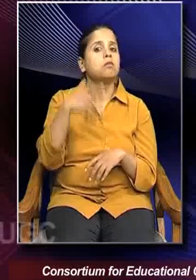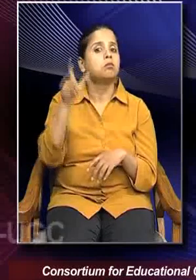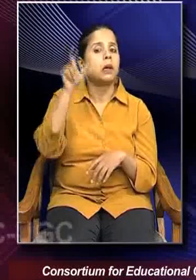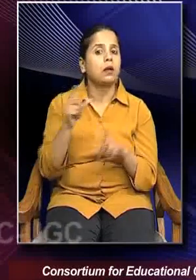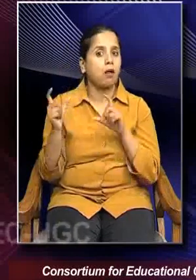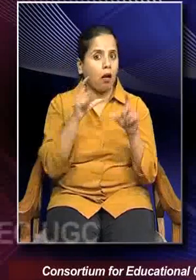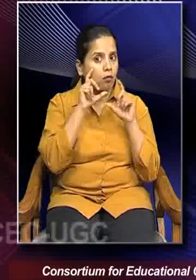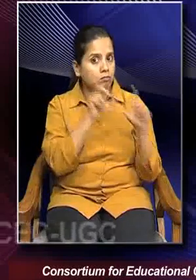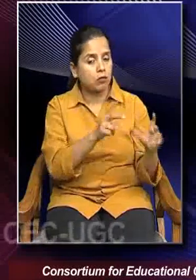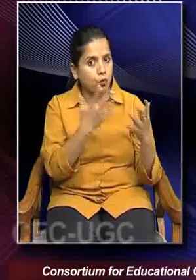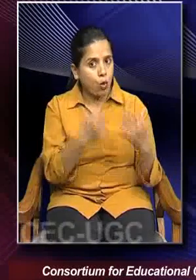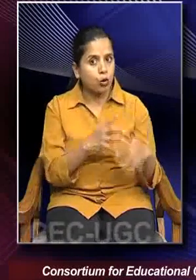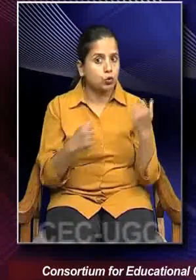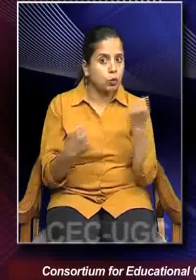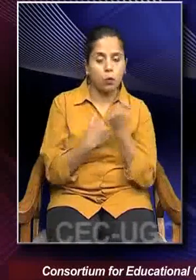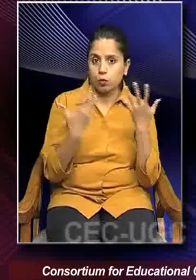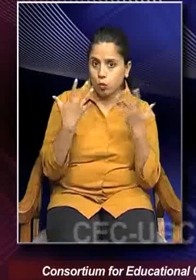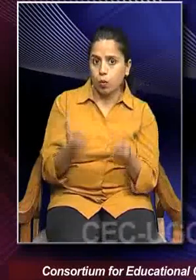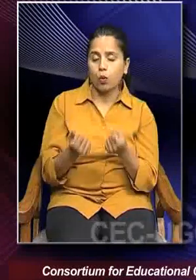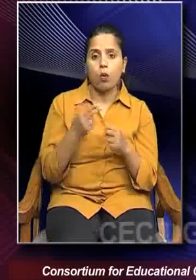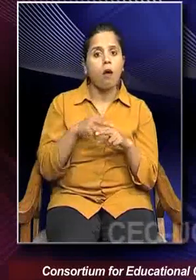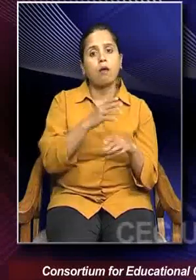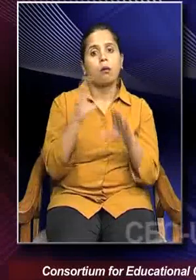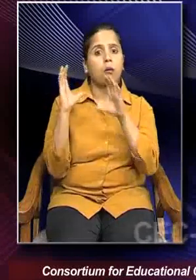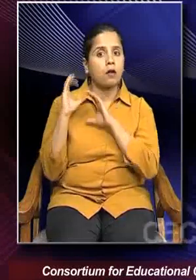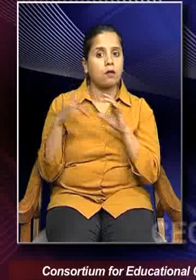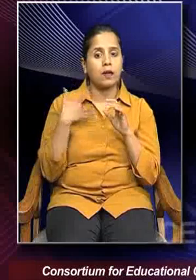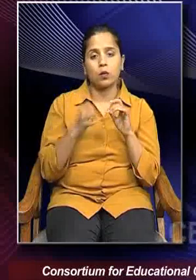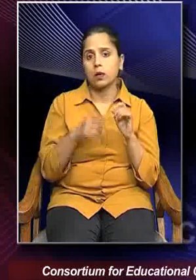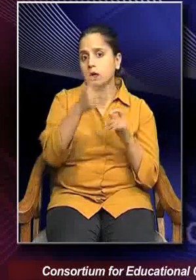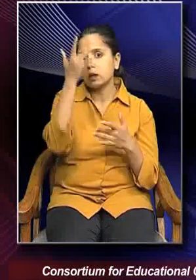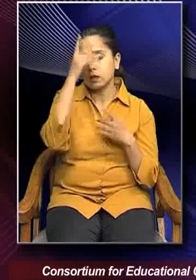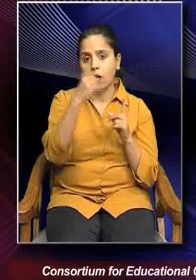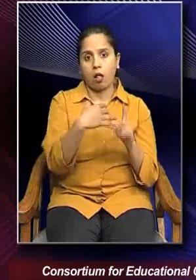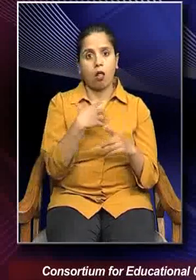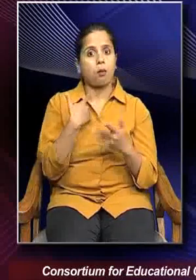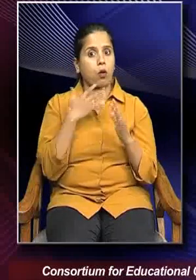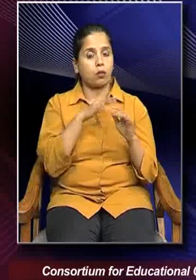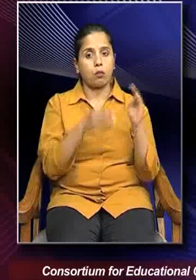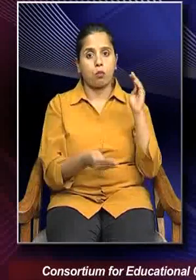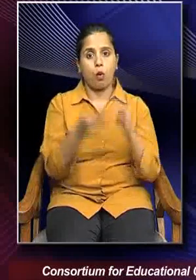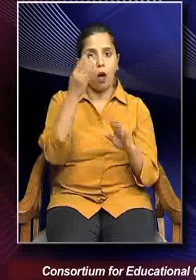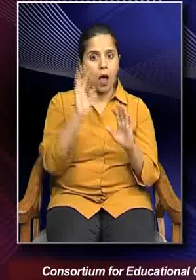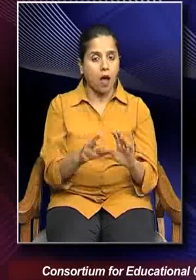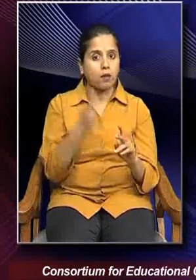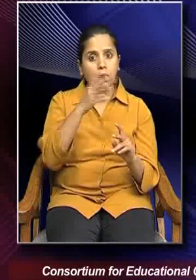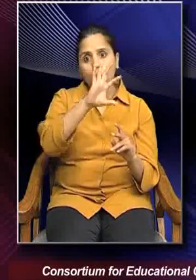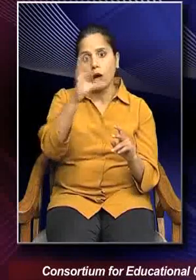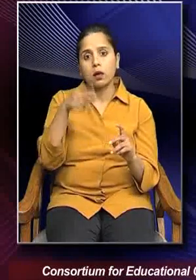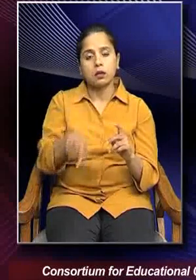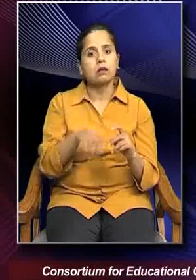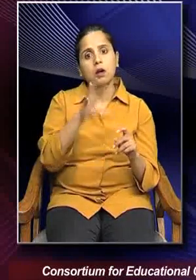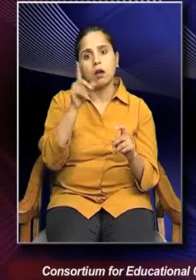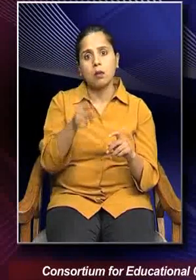care or support. And if there is a burden of non-communicable and chronic disease rising in a nation, so the nation has